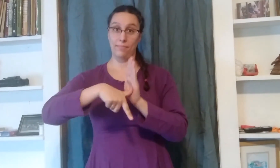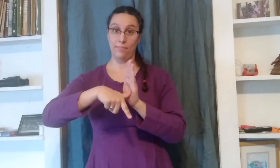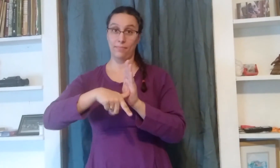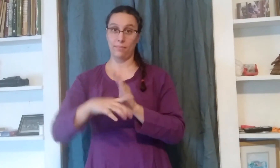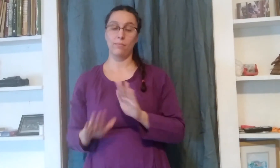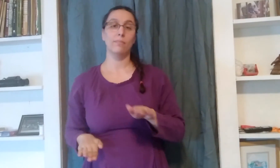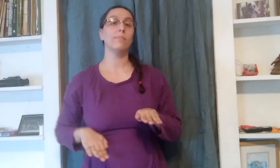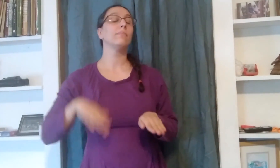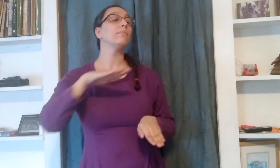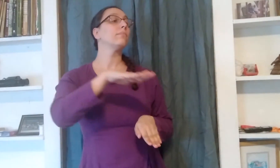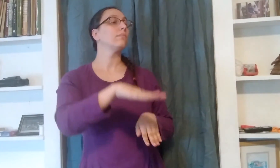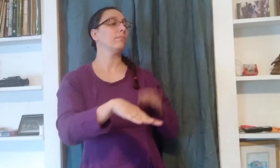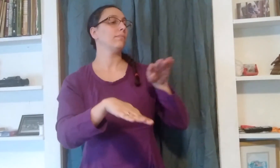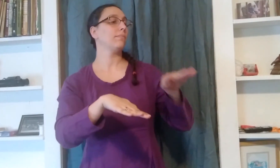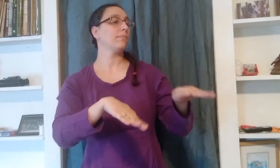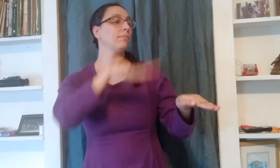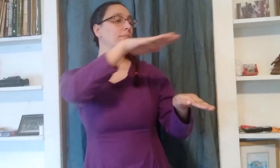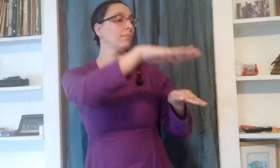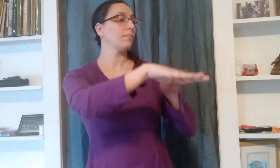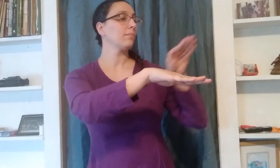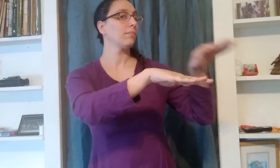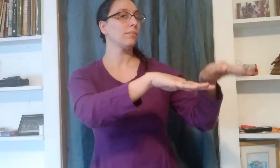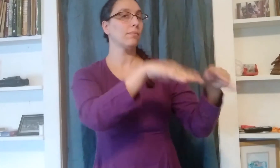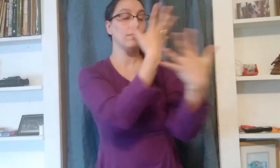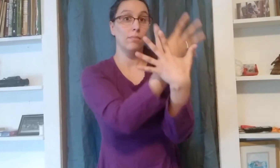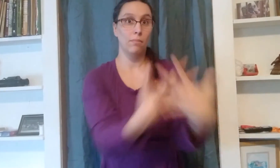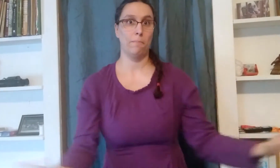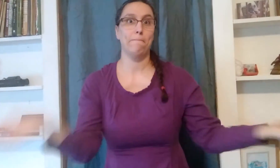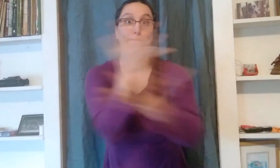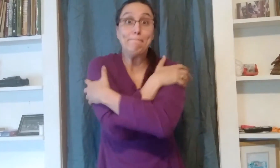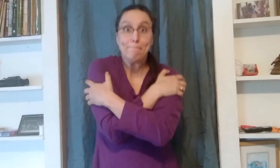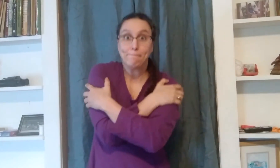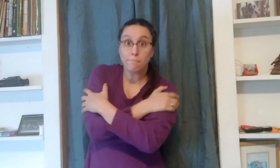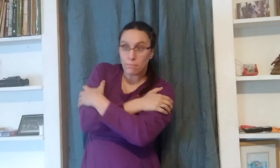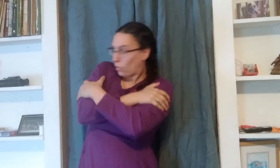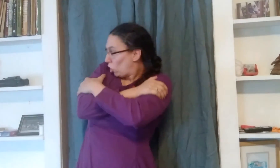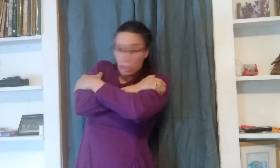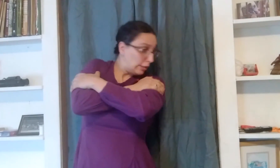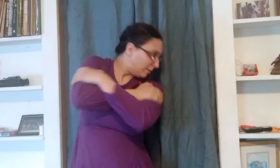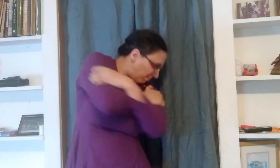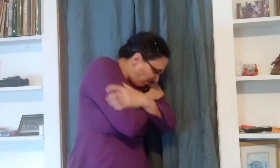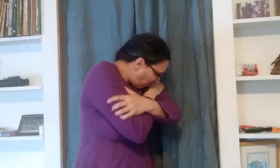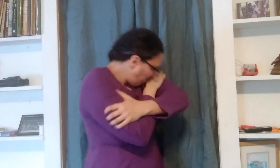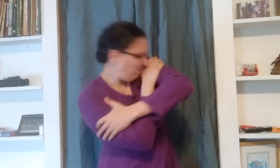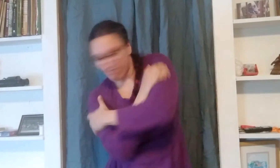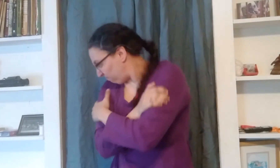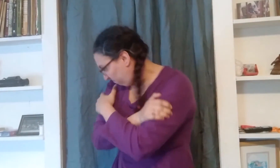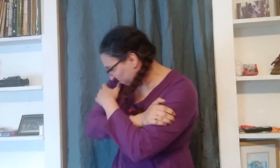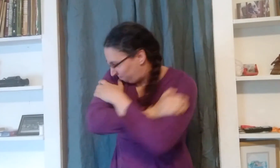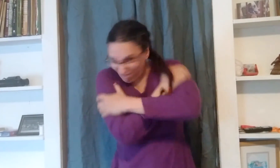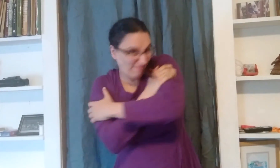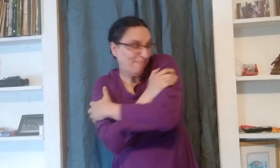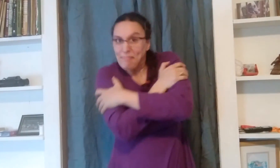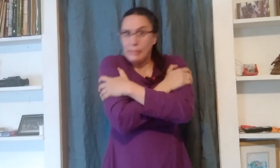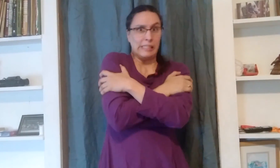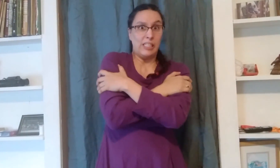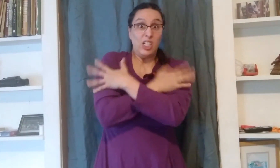was walking through the forest when he got caught in a hunter's net. Try as he might, he couldn't escape, and in his frustration,